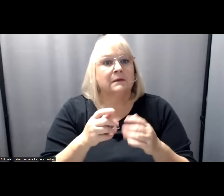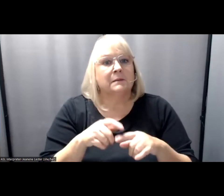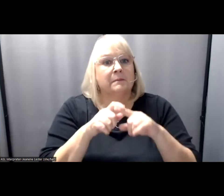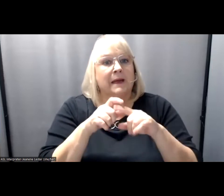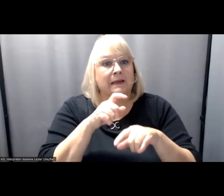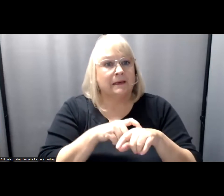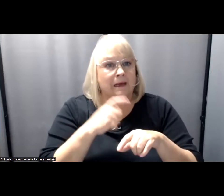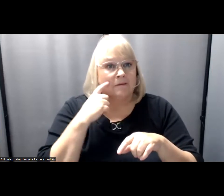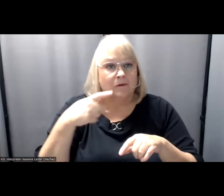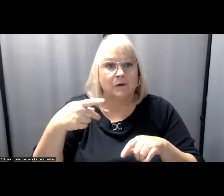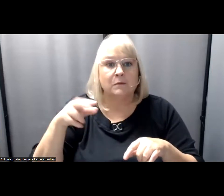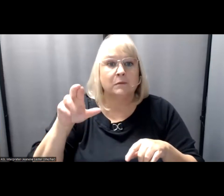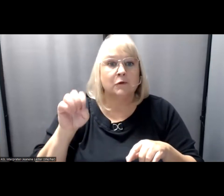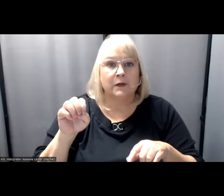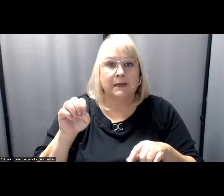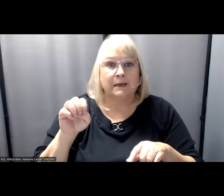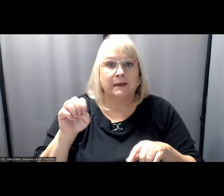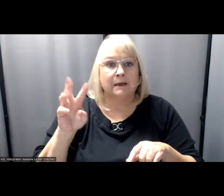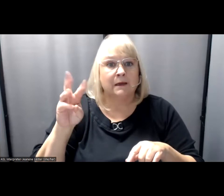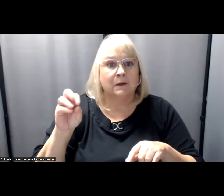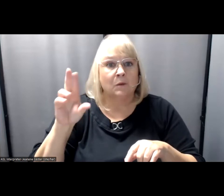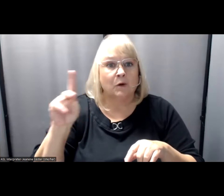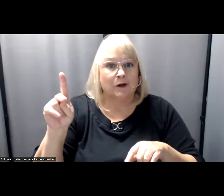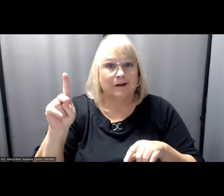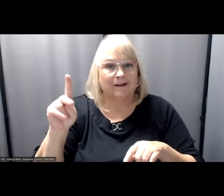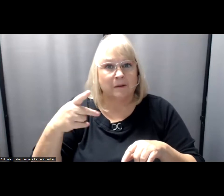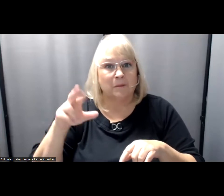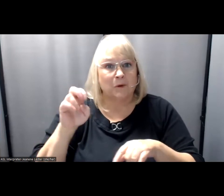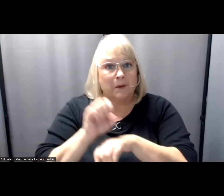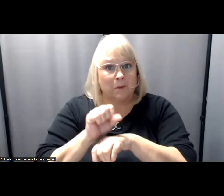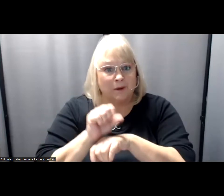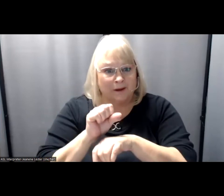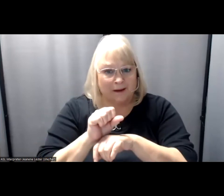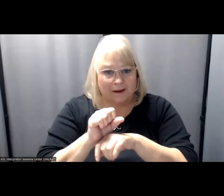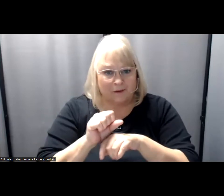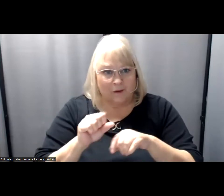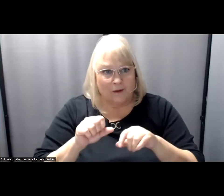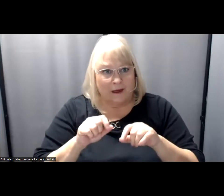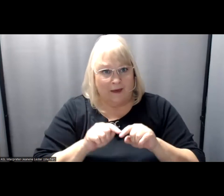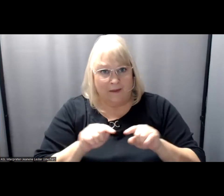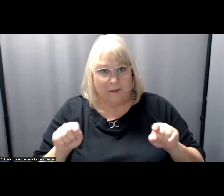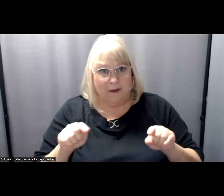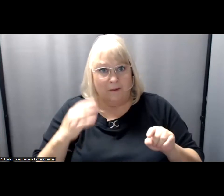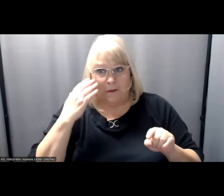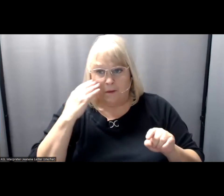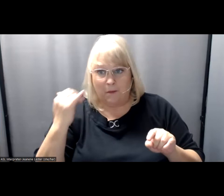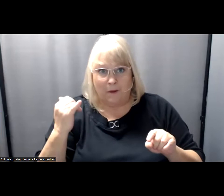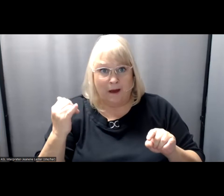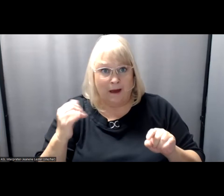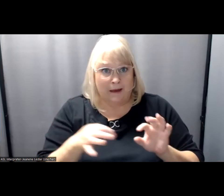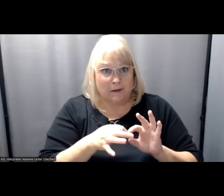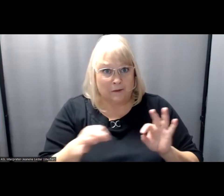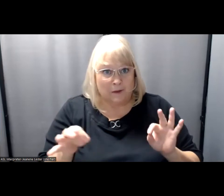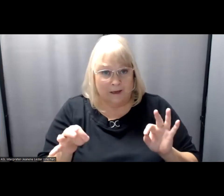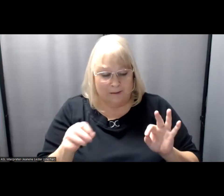for pre-work. So at the bottom of this page where the why script